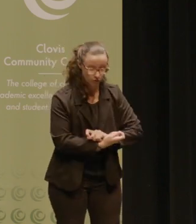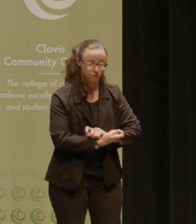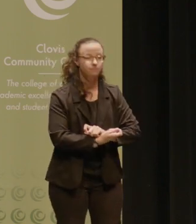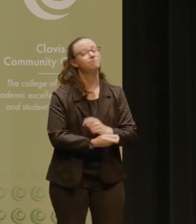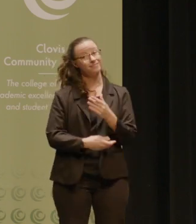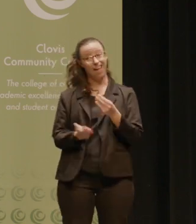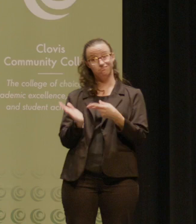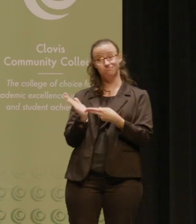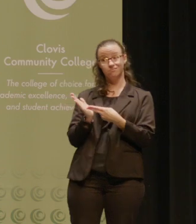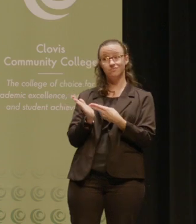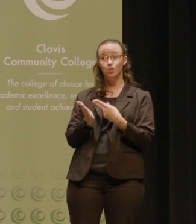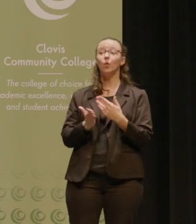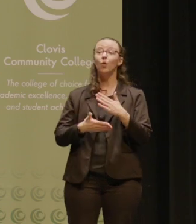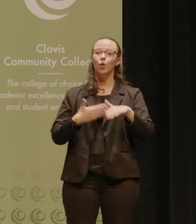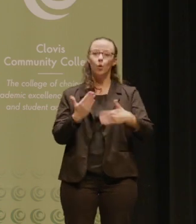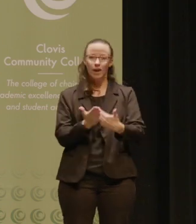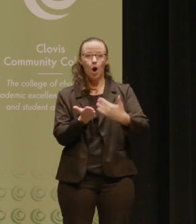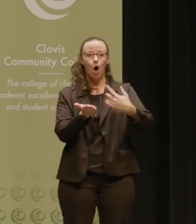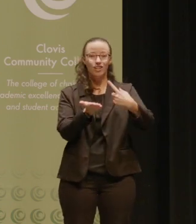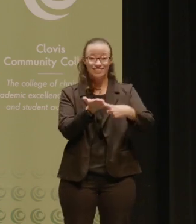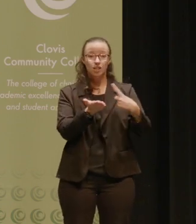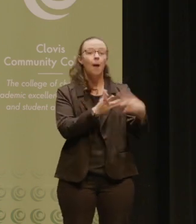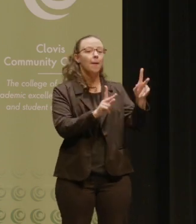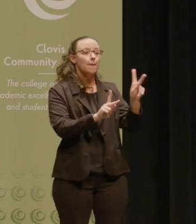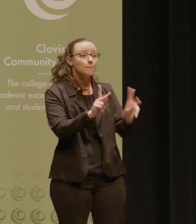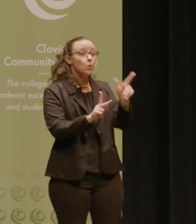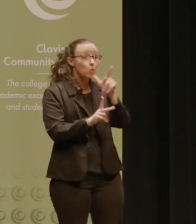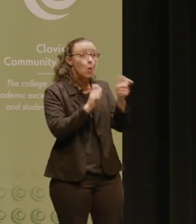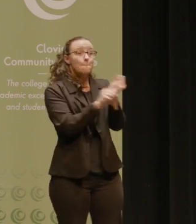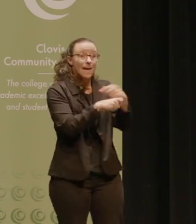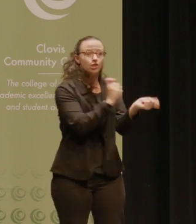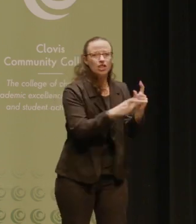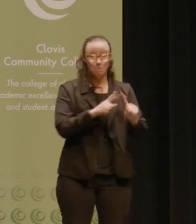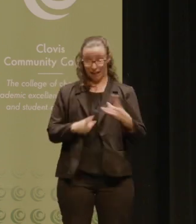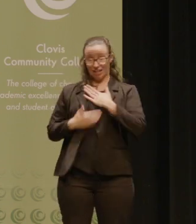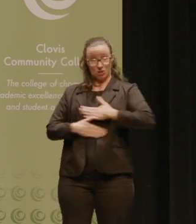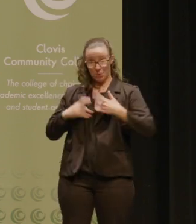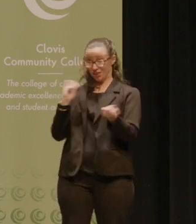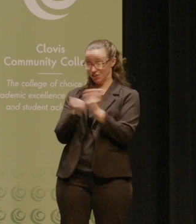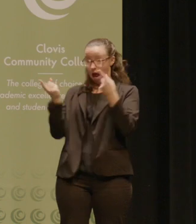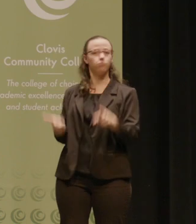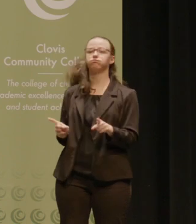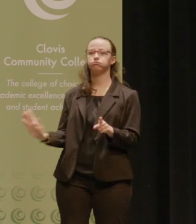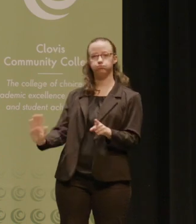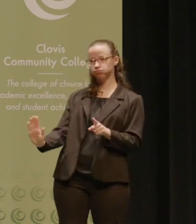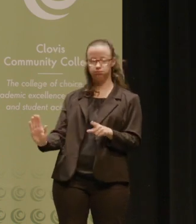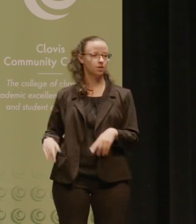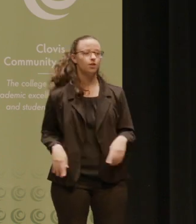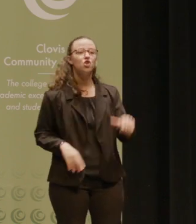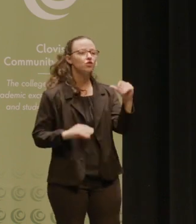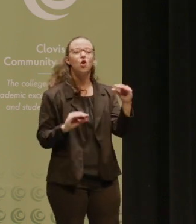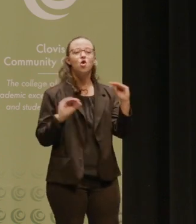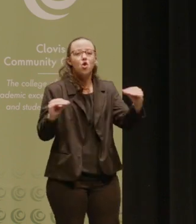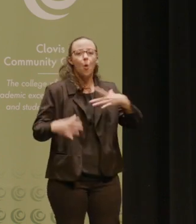And let's face it, we all like to talk that we're change agents, but nobody likes change, right? There was an honest person in the crowd.